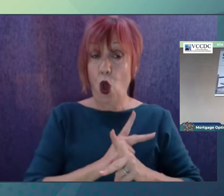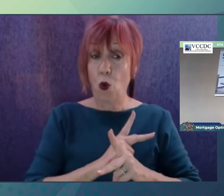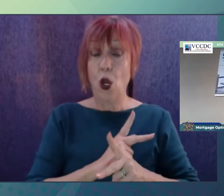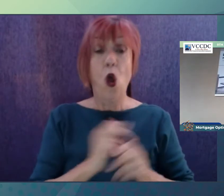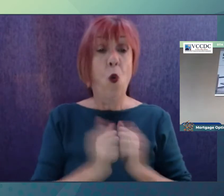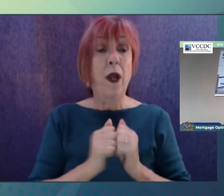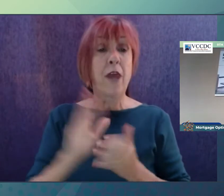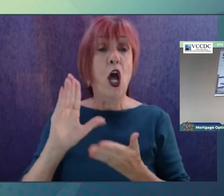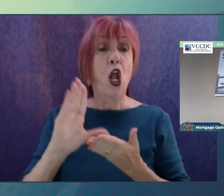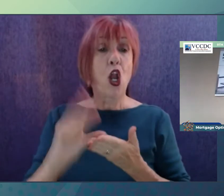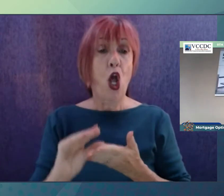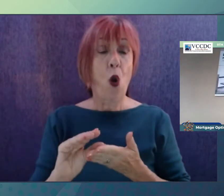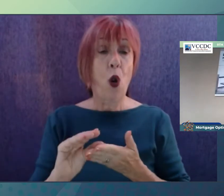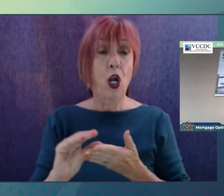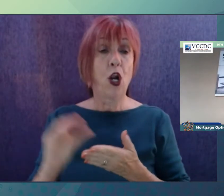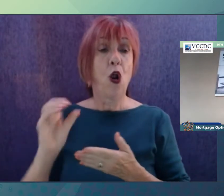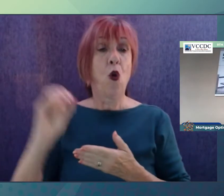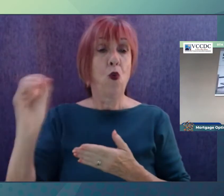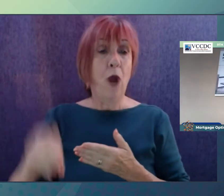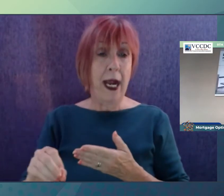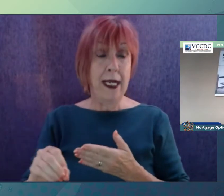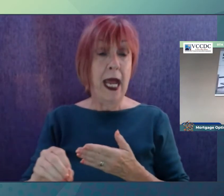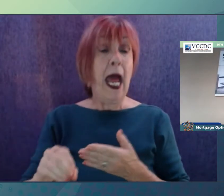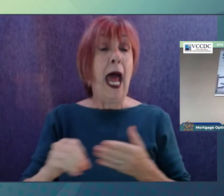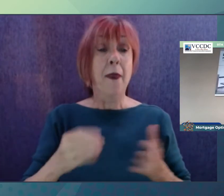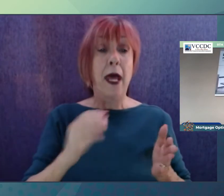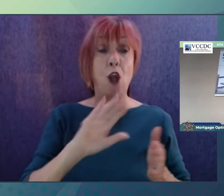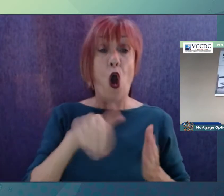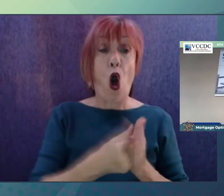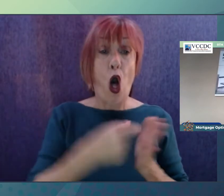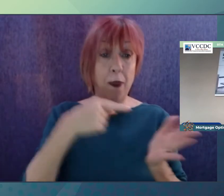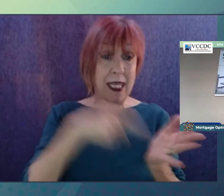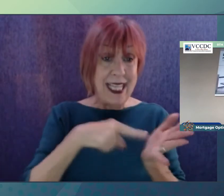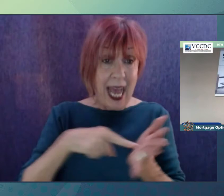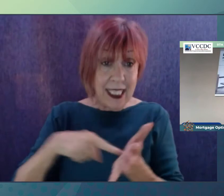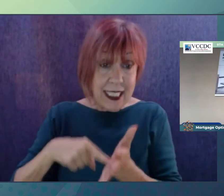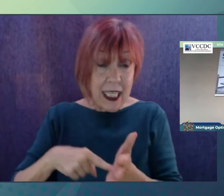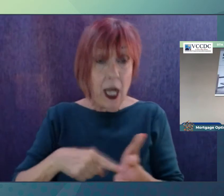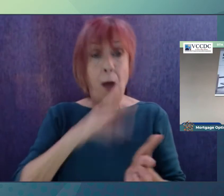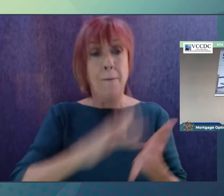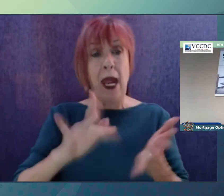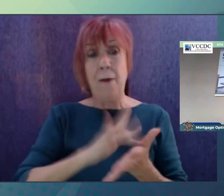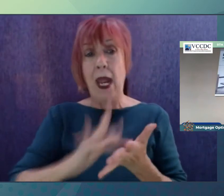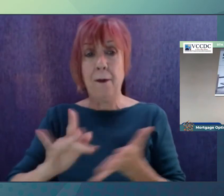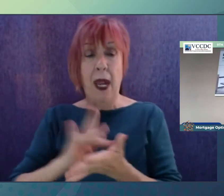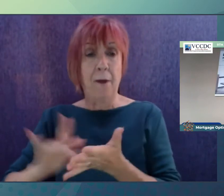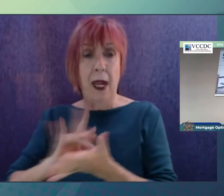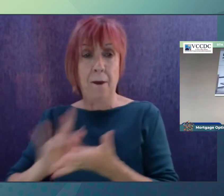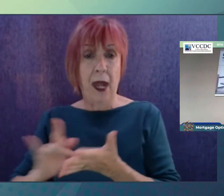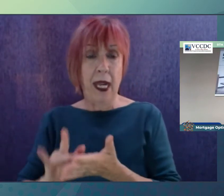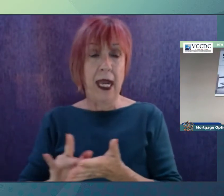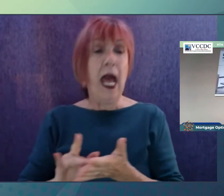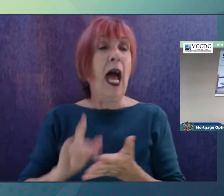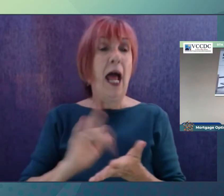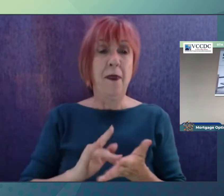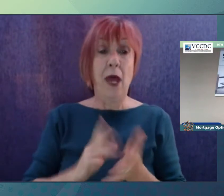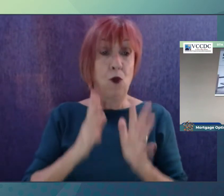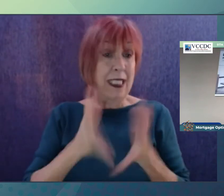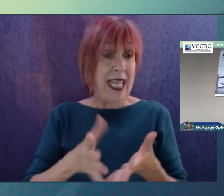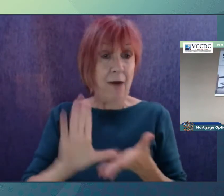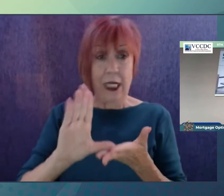and then pay off existing debt with the new loan, leaving their total outstanding principal with substantially lower interest rate